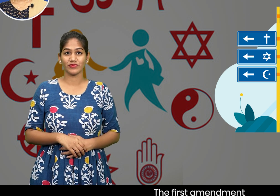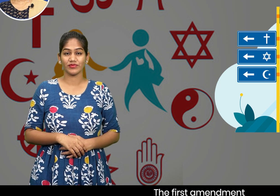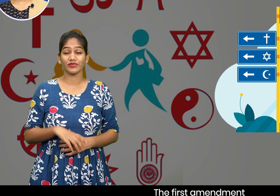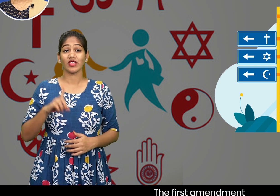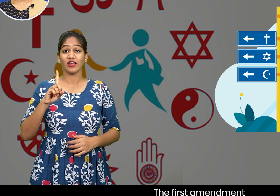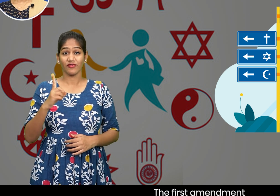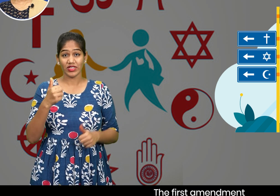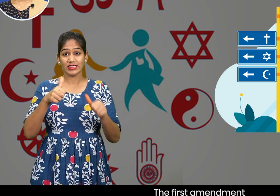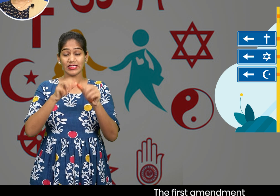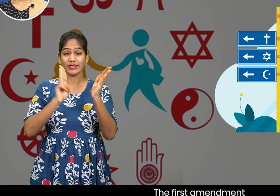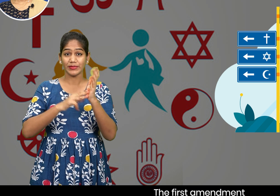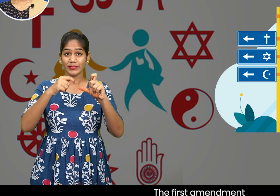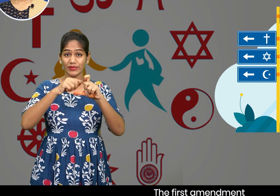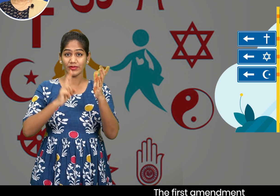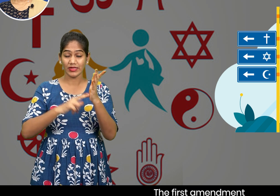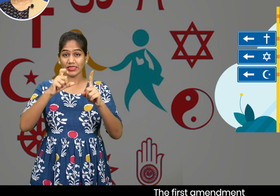The First Amendment